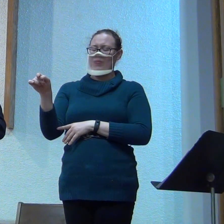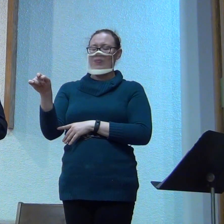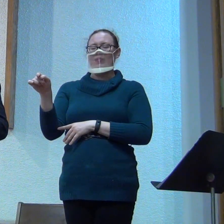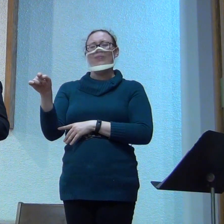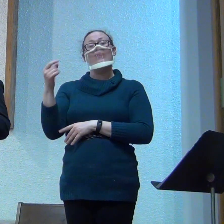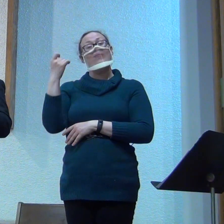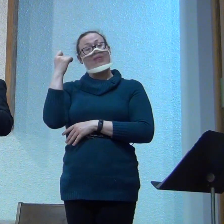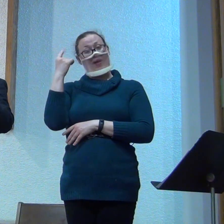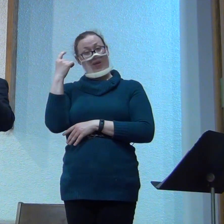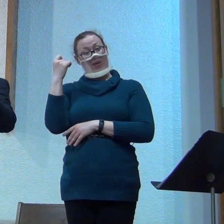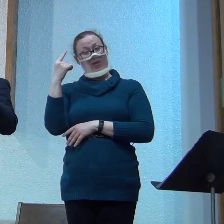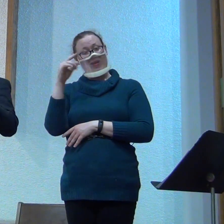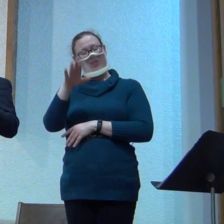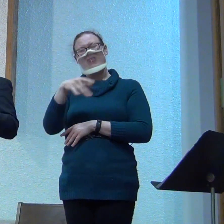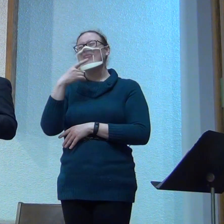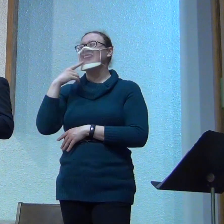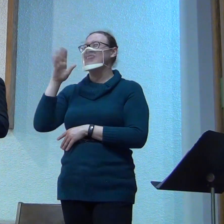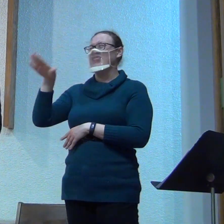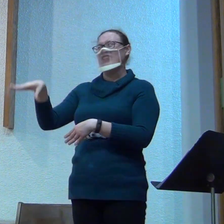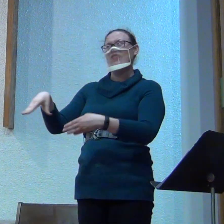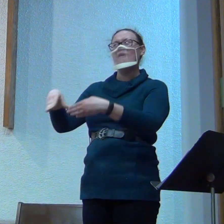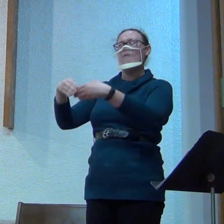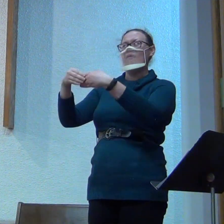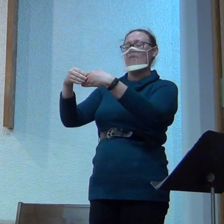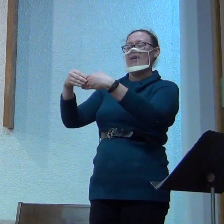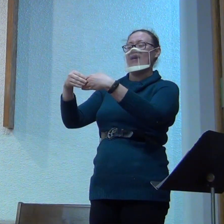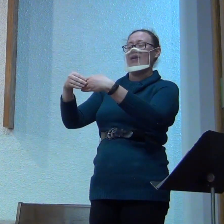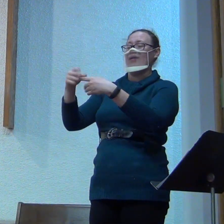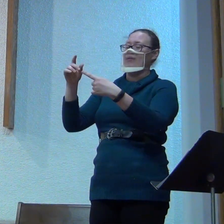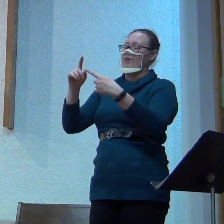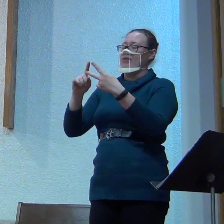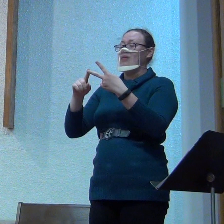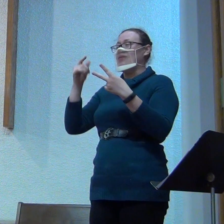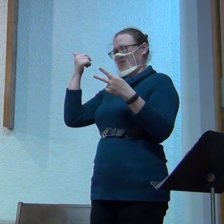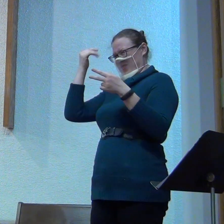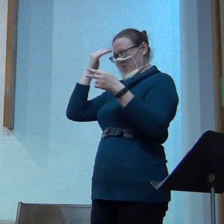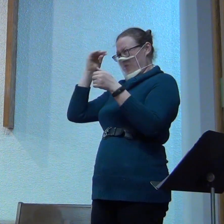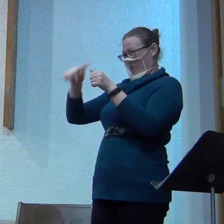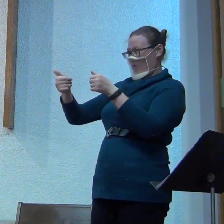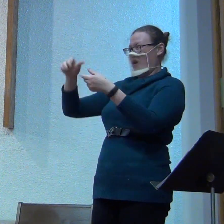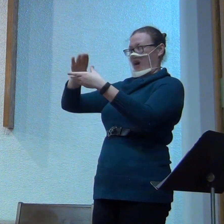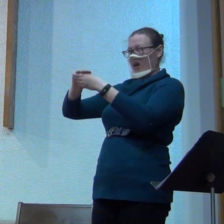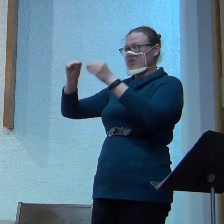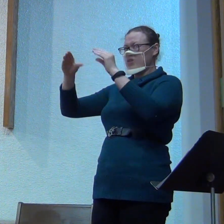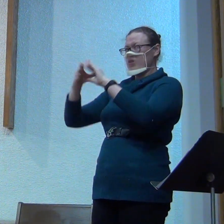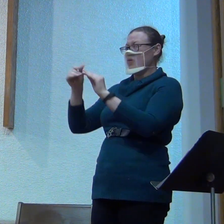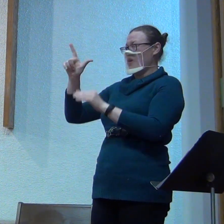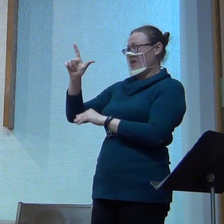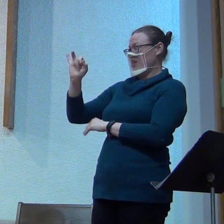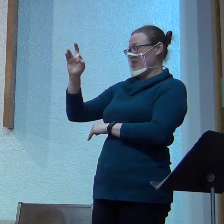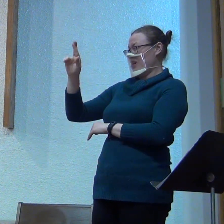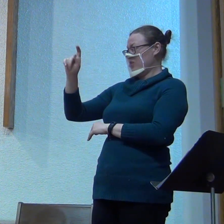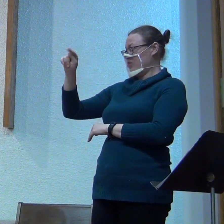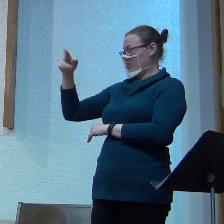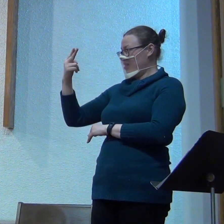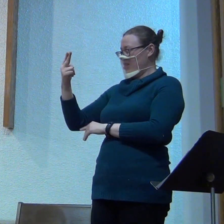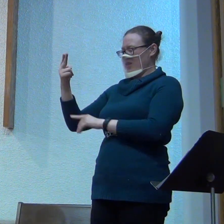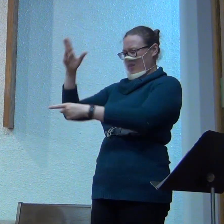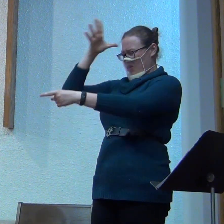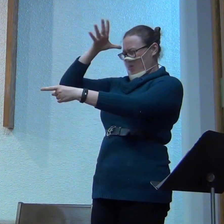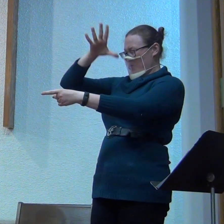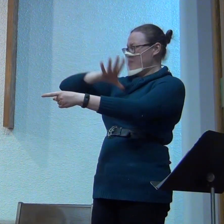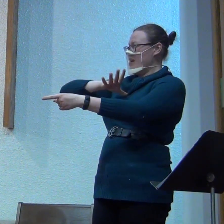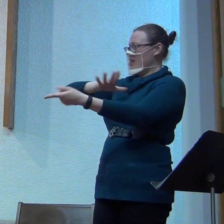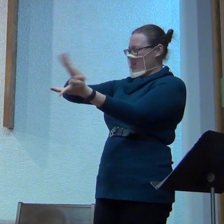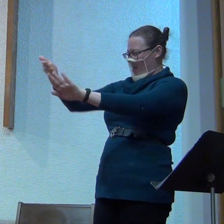Now, you might say, well, it's a wedding. I mean, with Lazarus, the miracle was literally a matter of life or death.